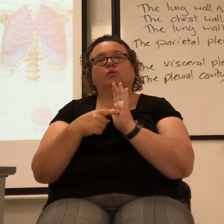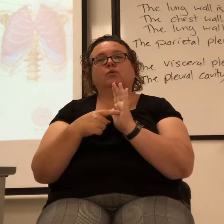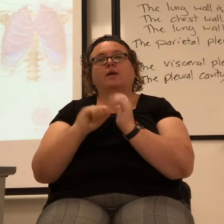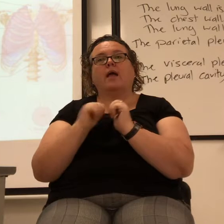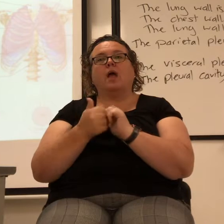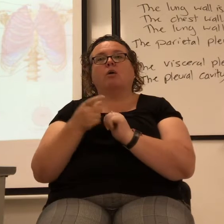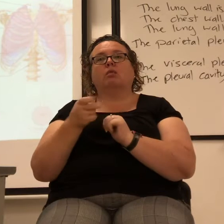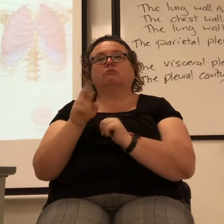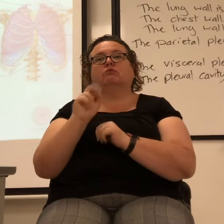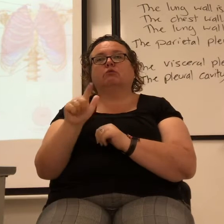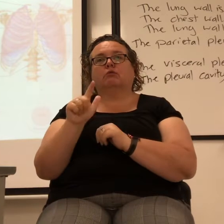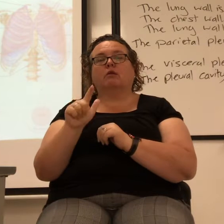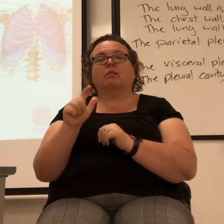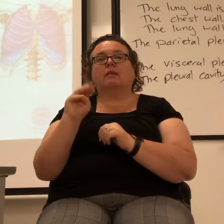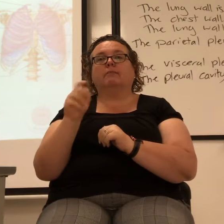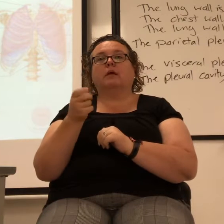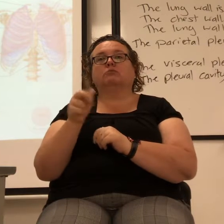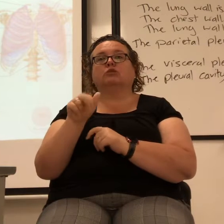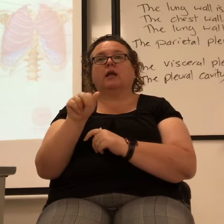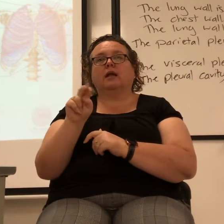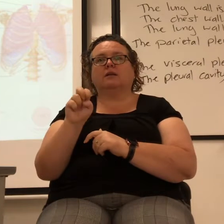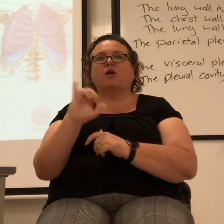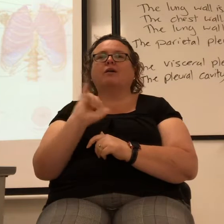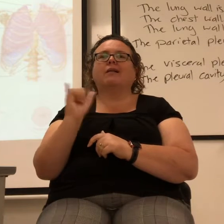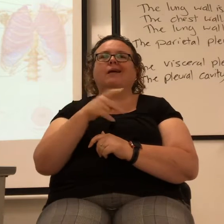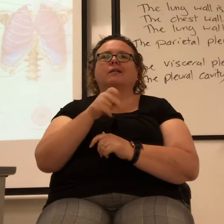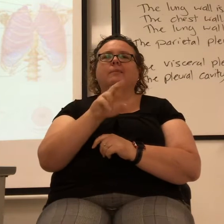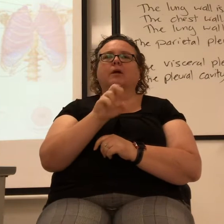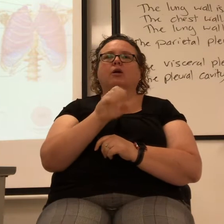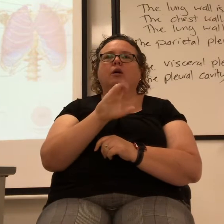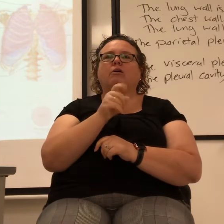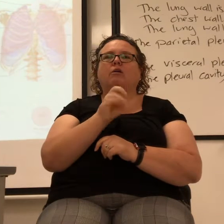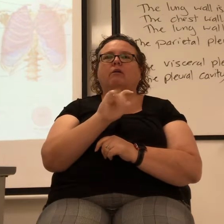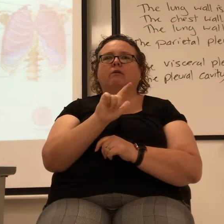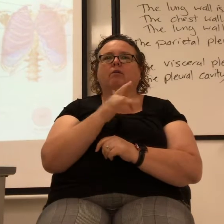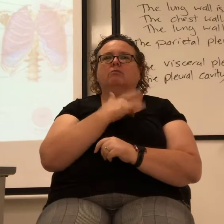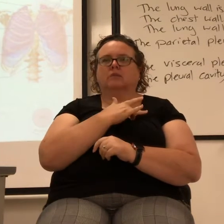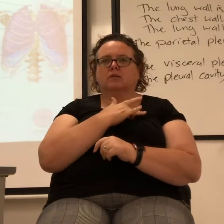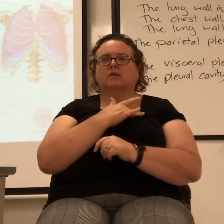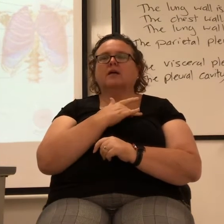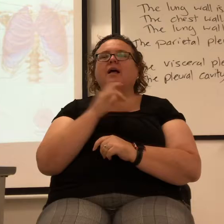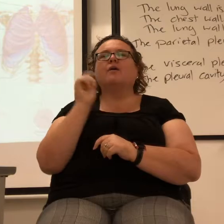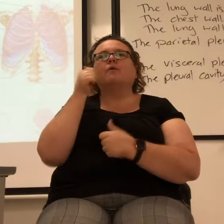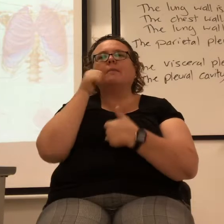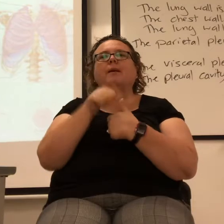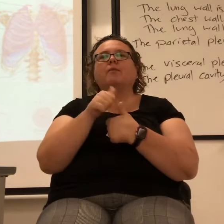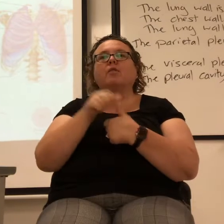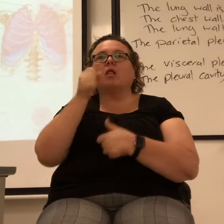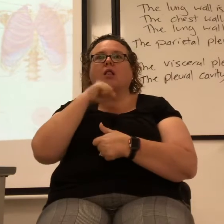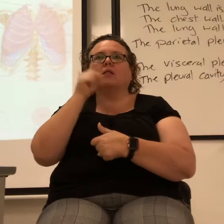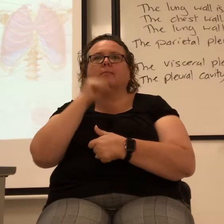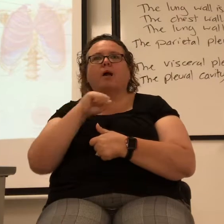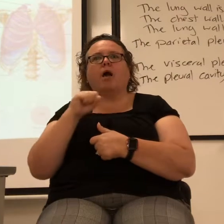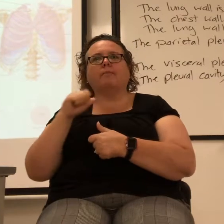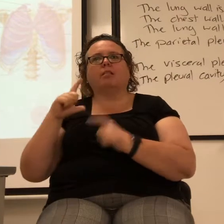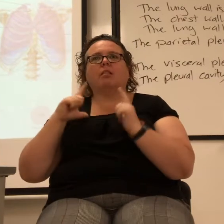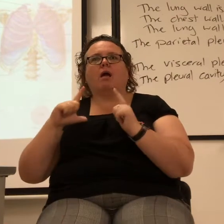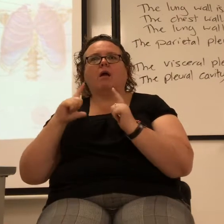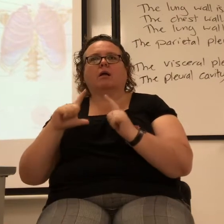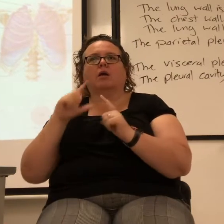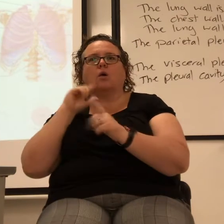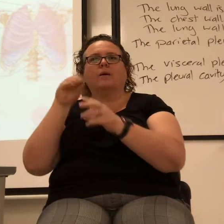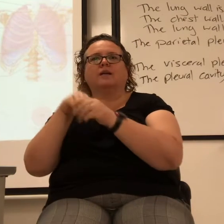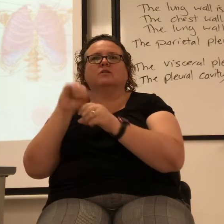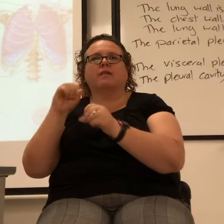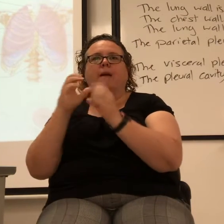the pleural membranes are like the pericardial membranes. Lollipop lung, insert into this